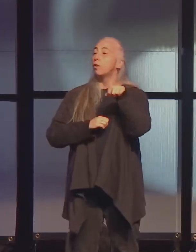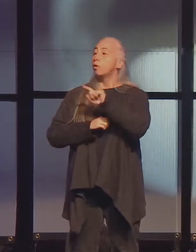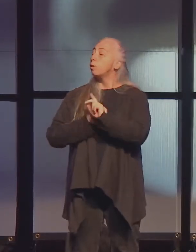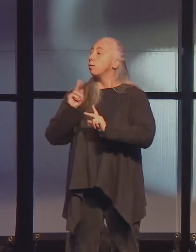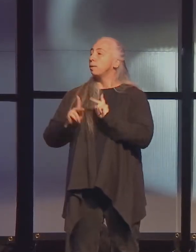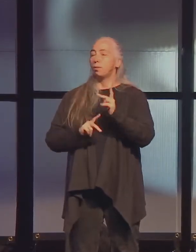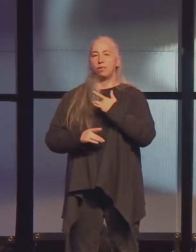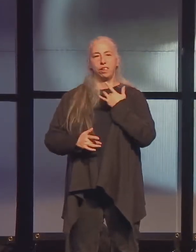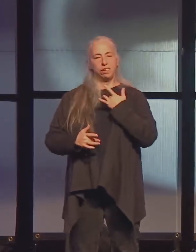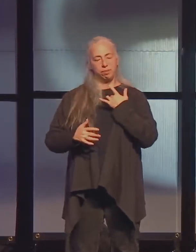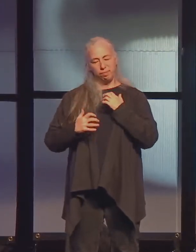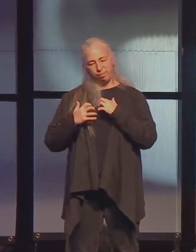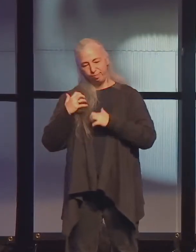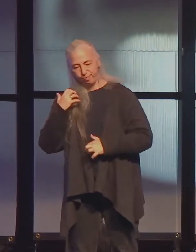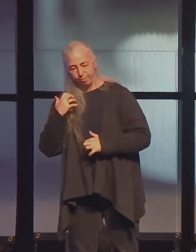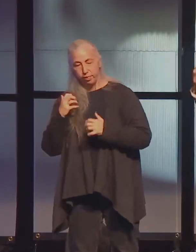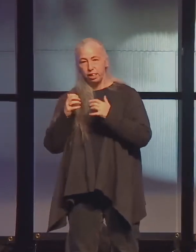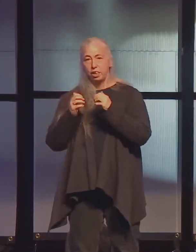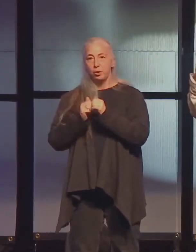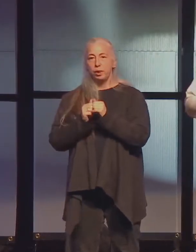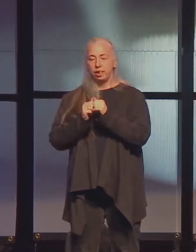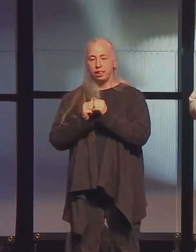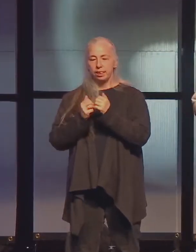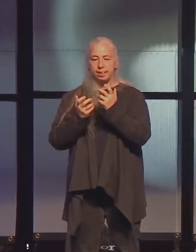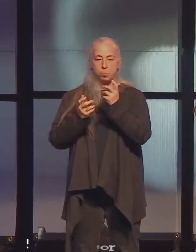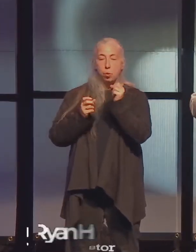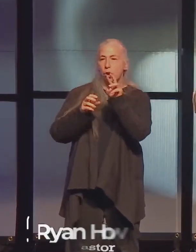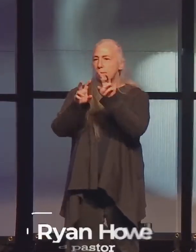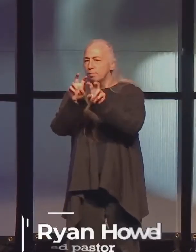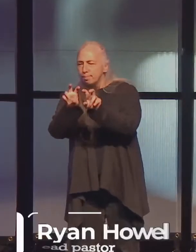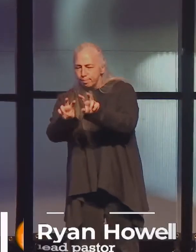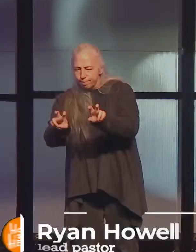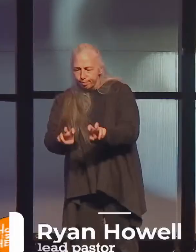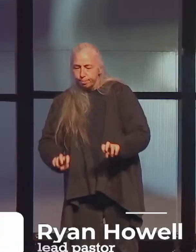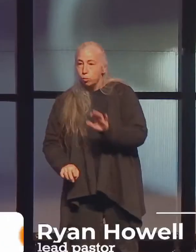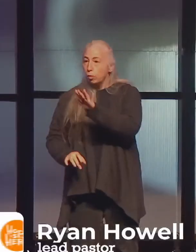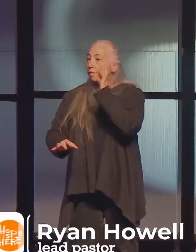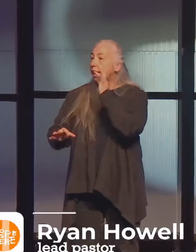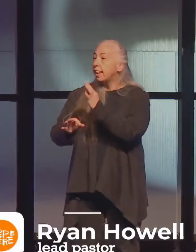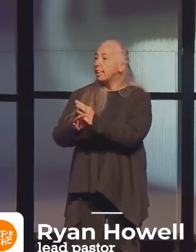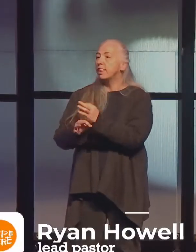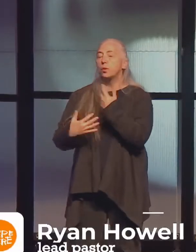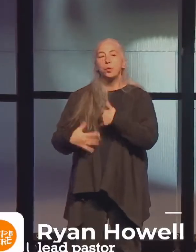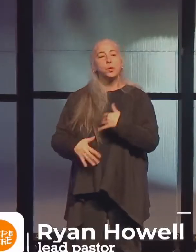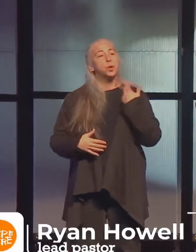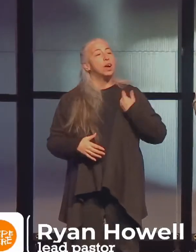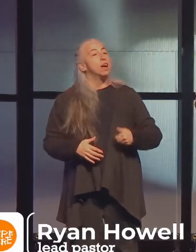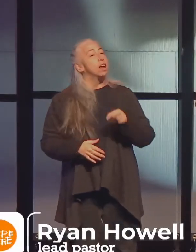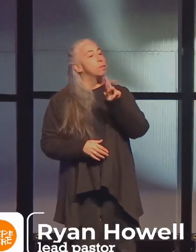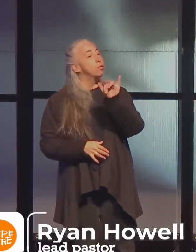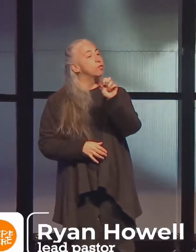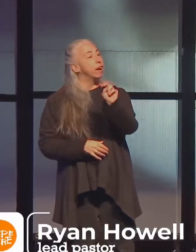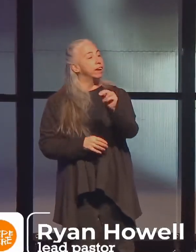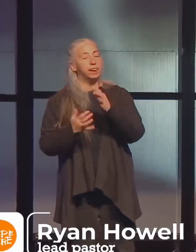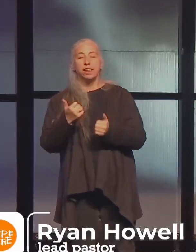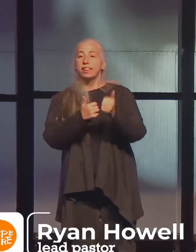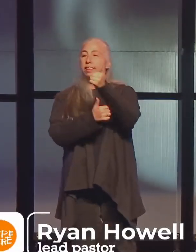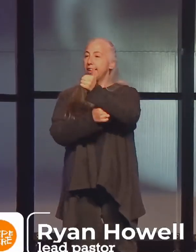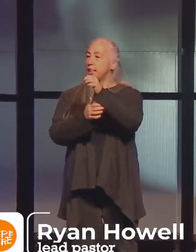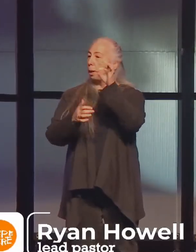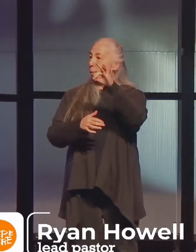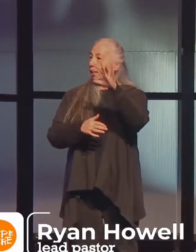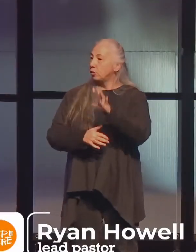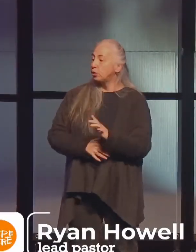or disenfranchised, or you might be deconstructing your faith. I'm so glad you're here. My name is Ryan, I'm the lead pastor, and my pronouns